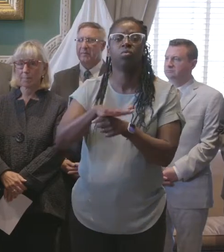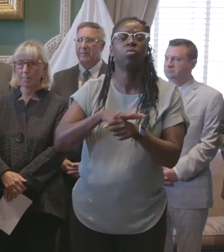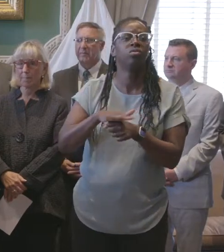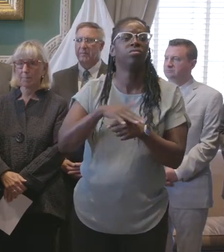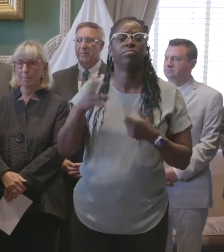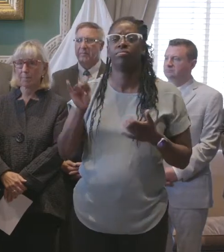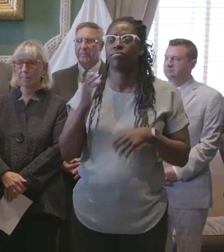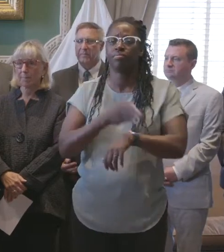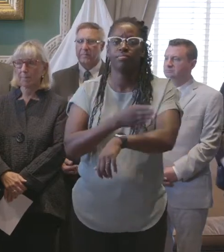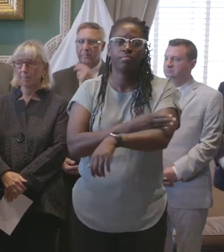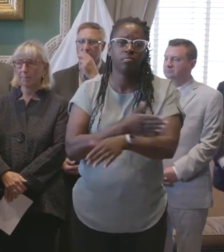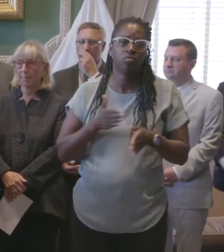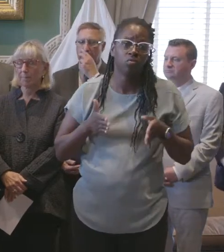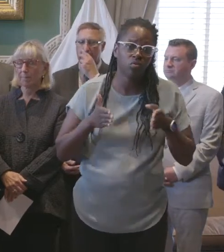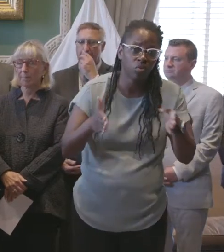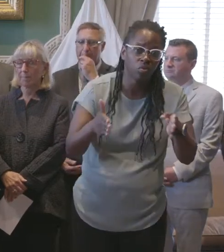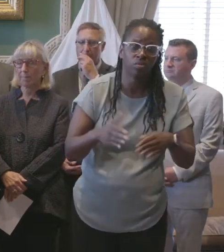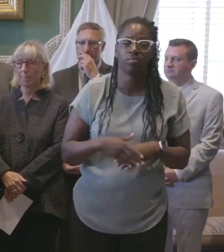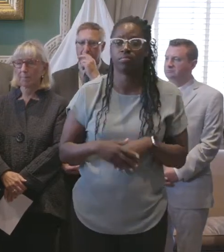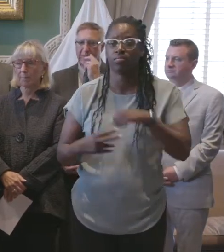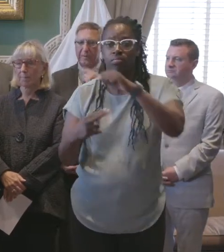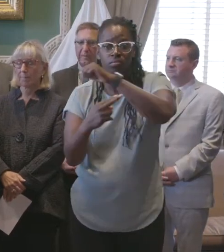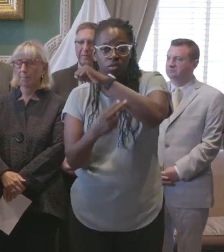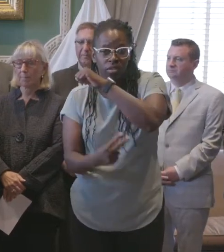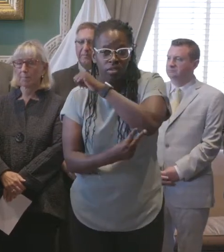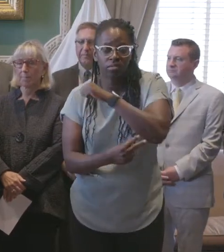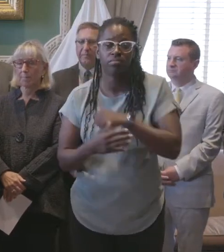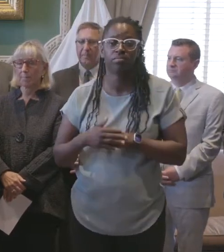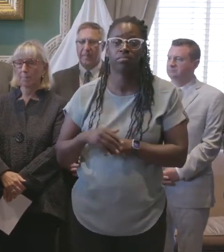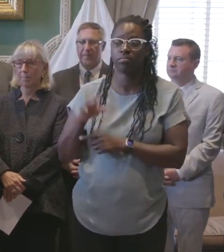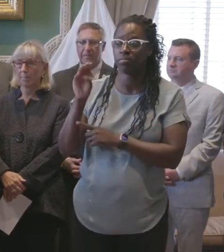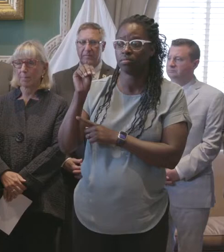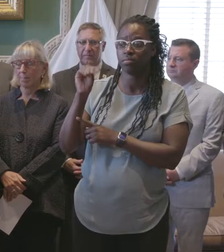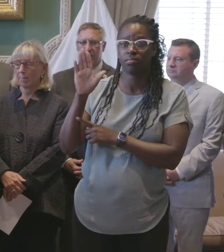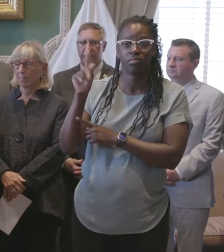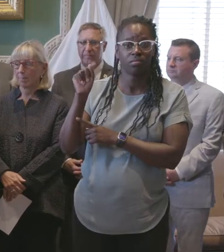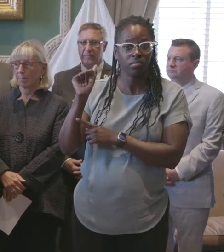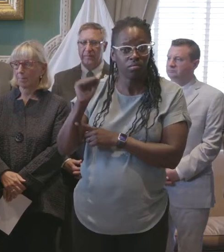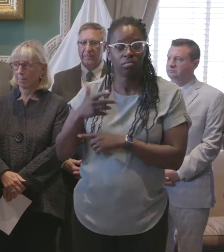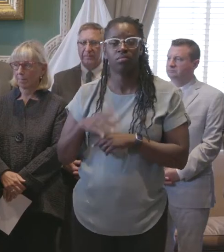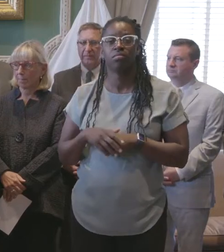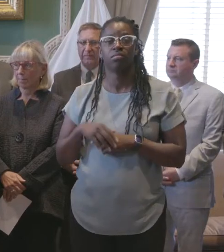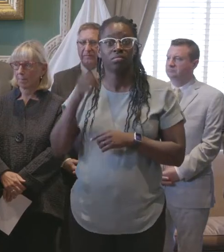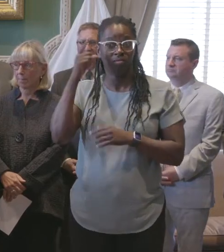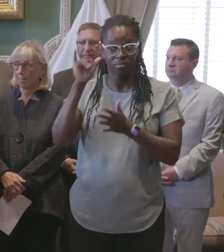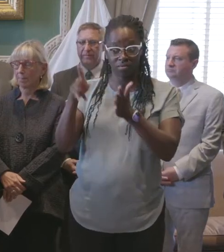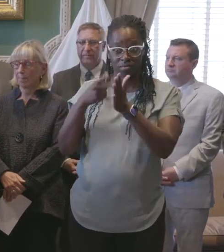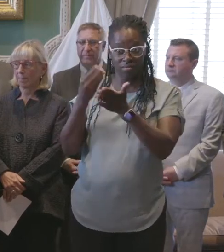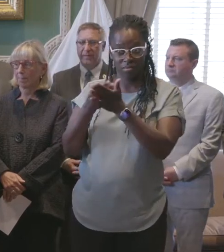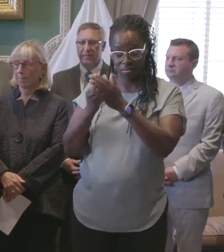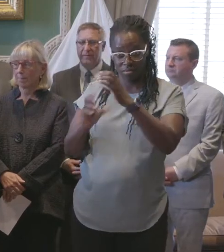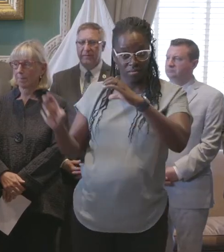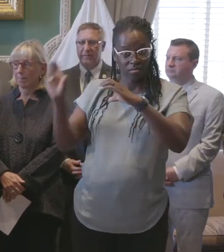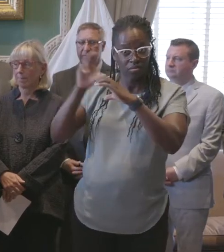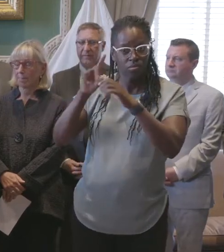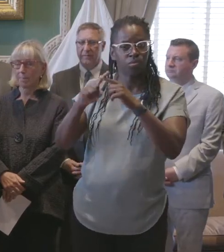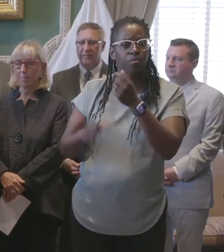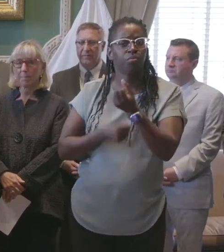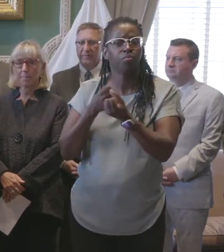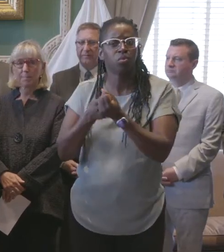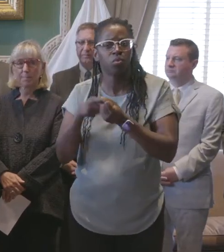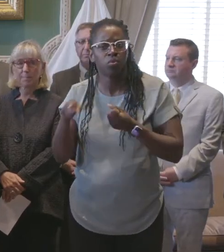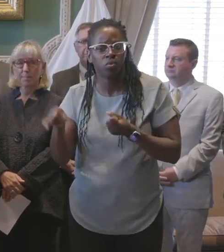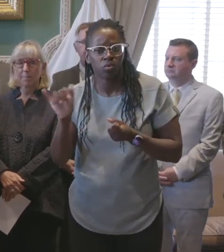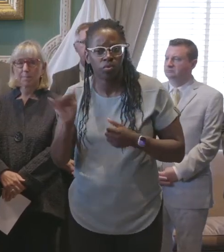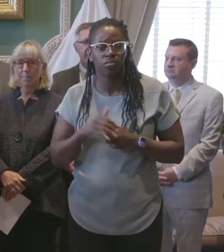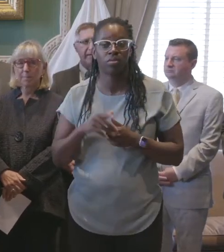operating support for the MBTA and funding the T's reduced fare program for low-income riders. We're also